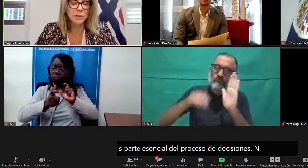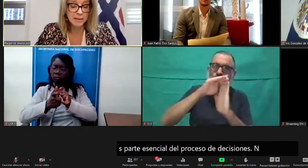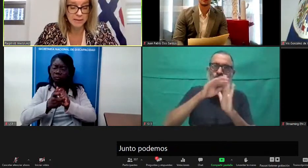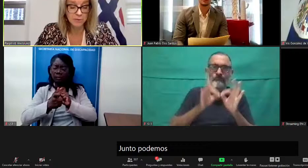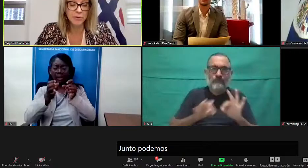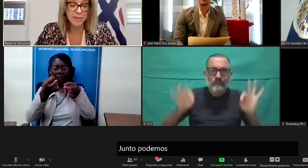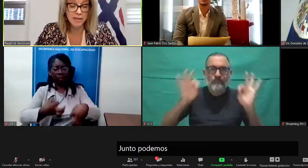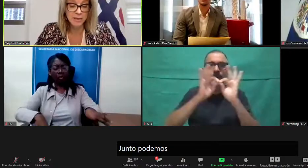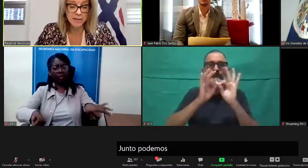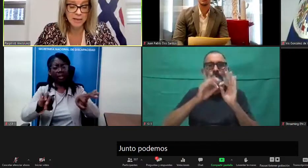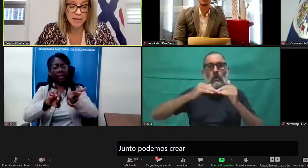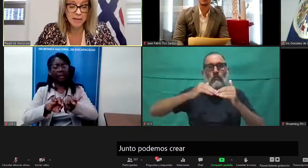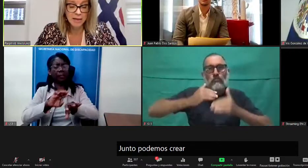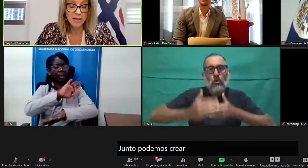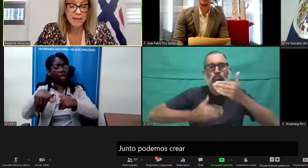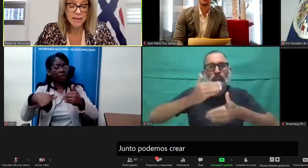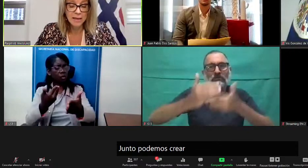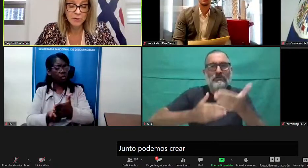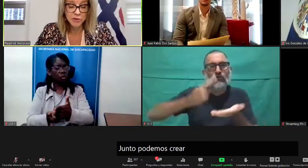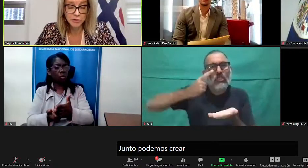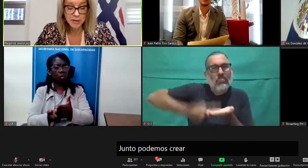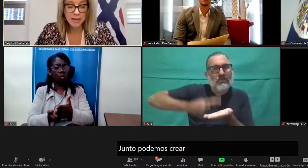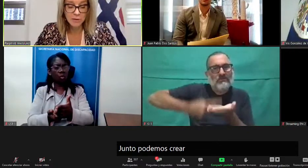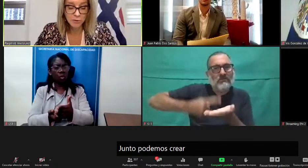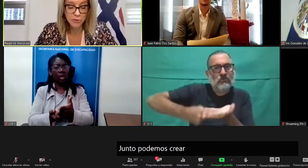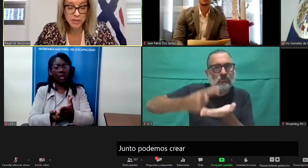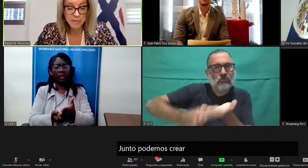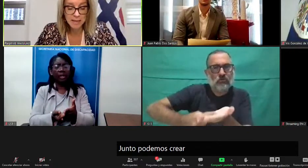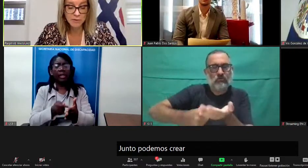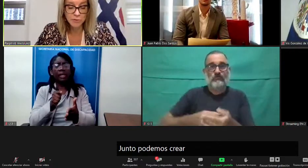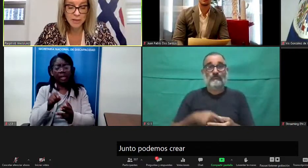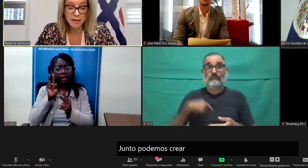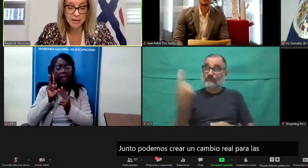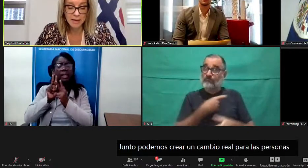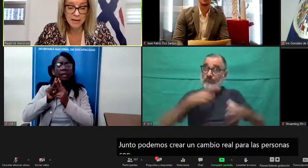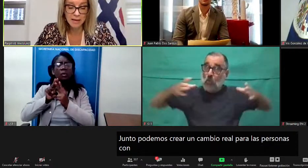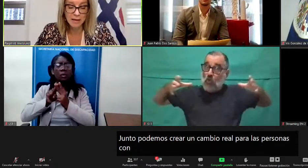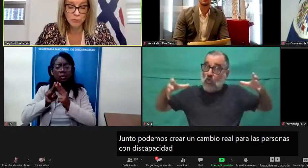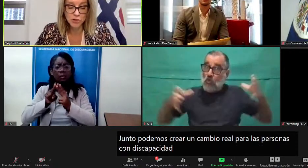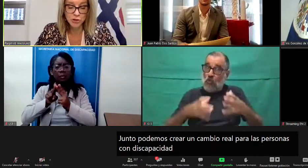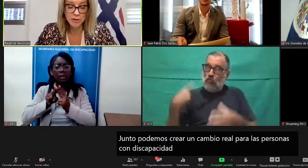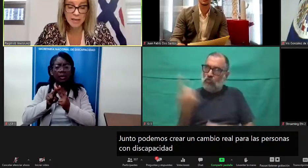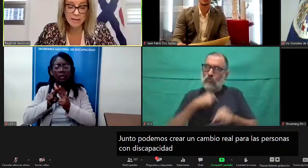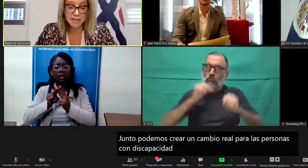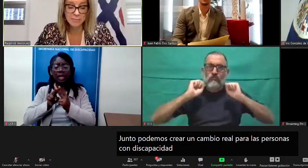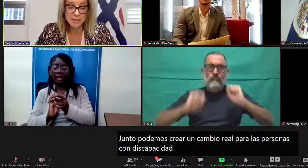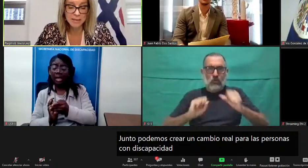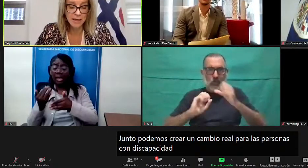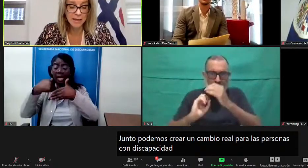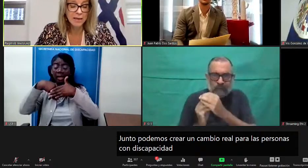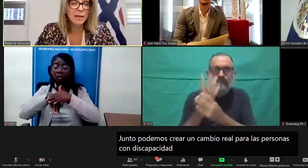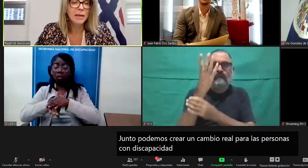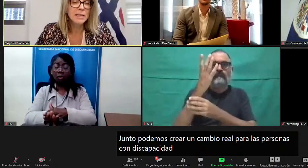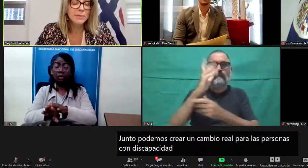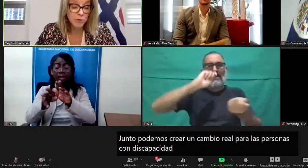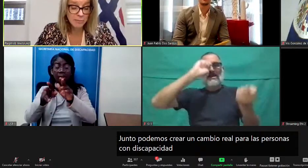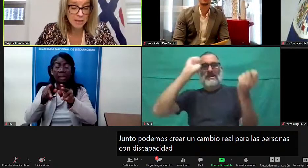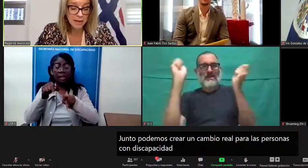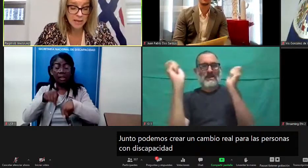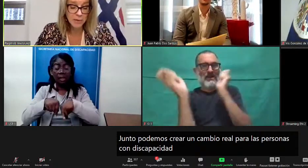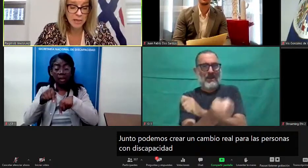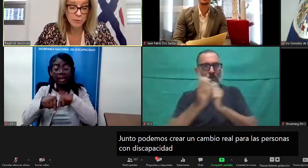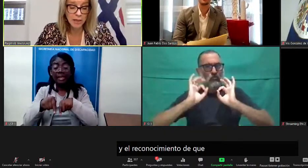real change for those people with disabilities and the acknowledgement that